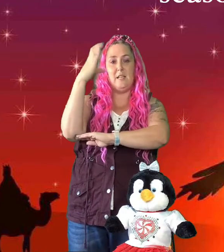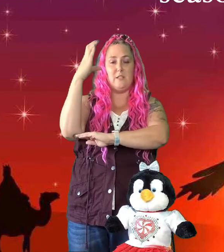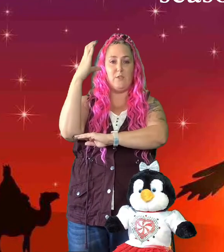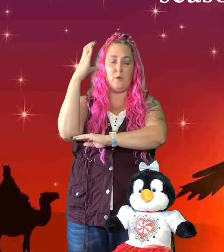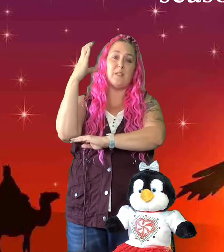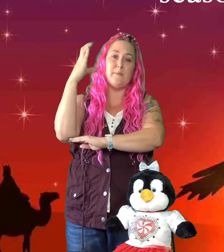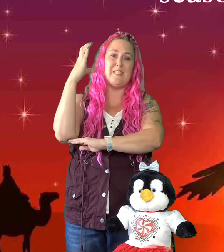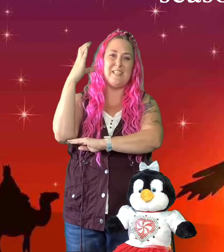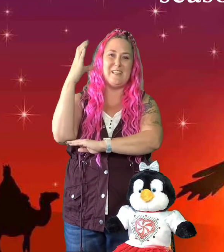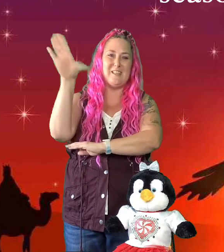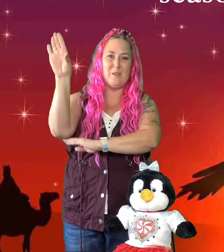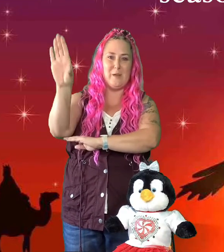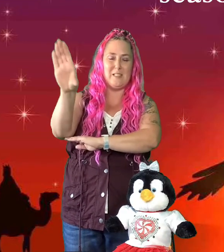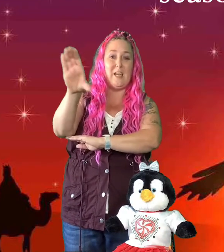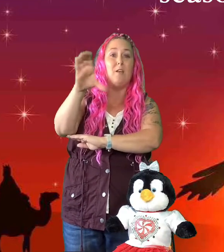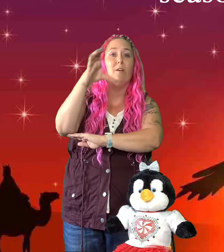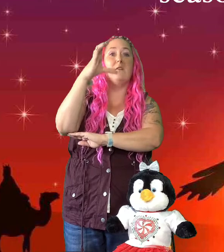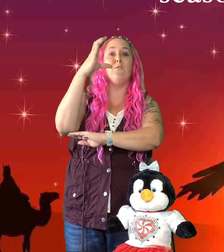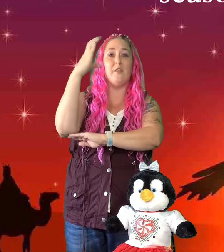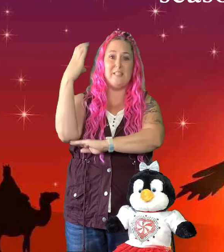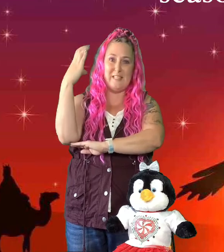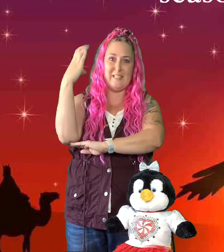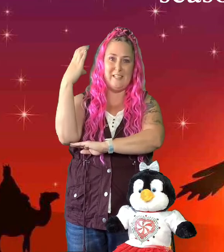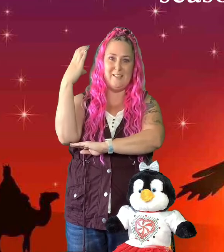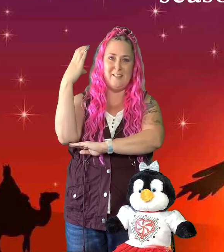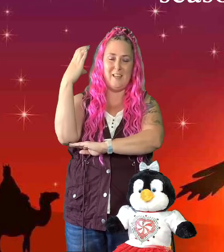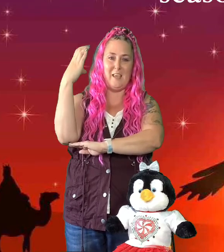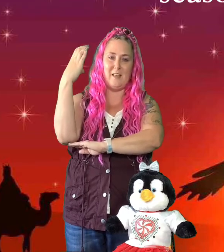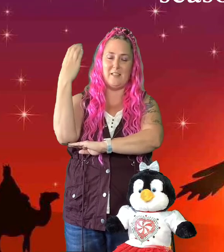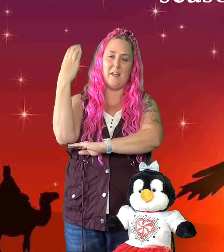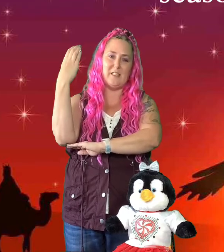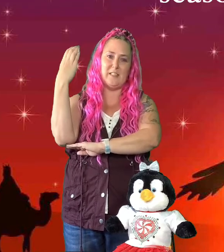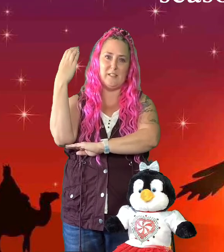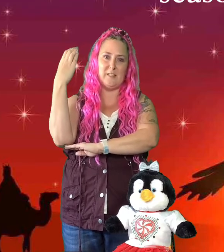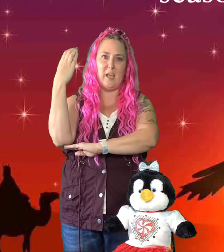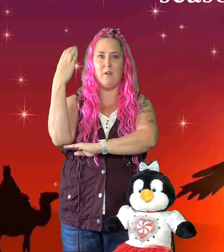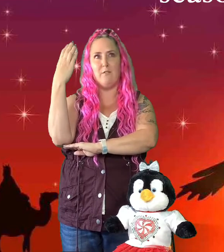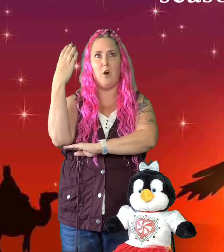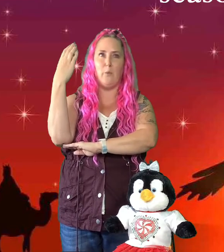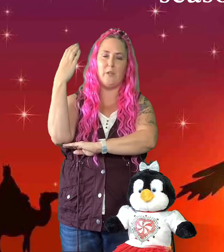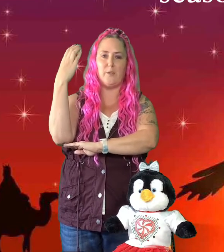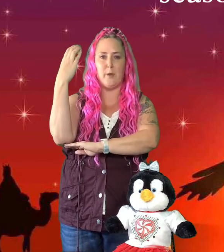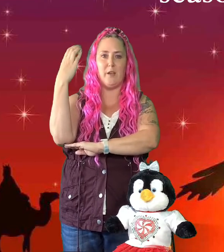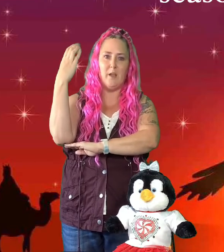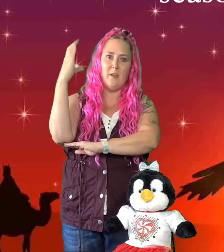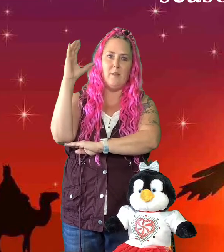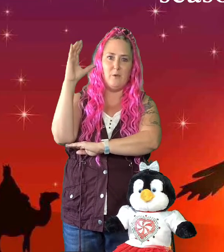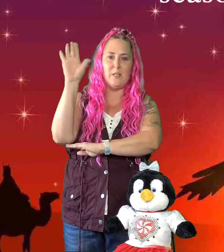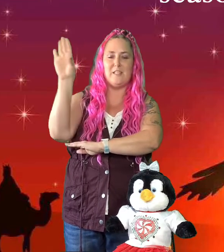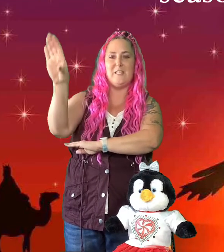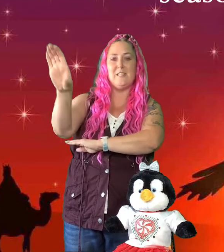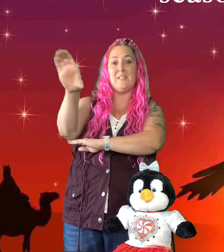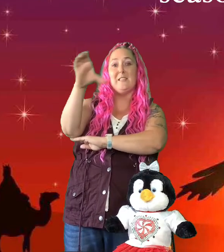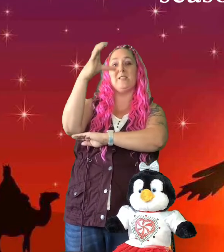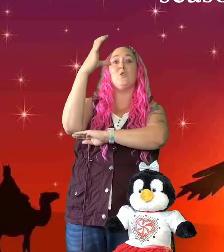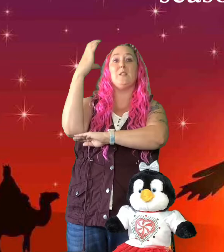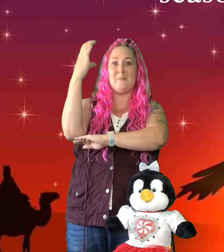for the Christmas season. So we're going to sign for the season. Okay, that's not seasons like fall, winter, spring, those kinds of seasons. This is Christmas